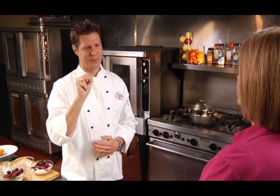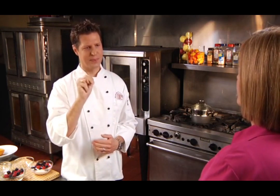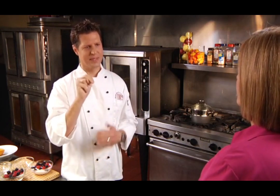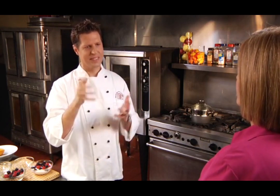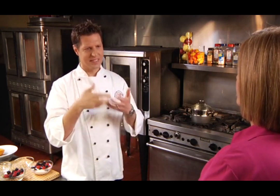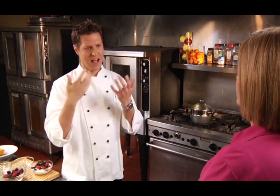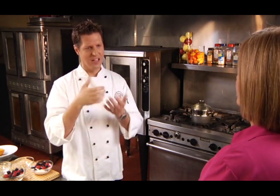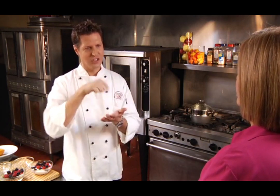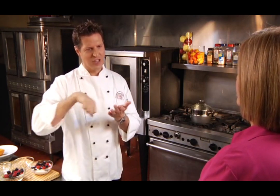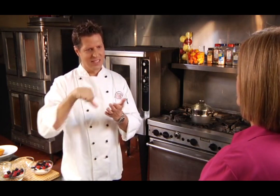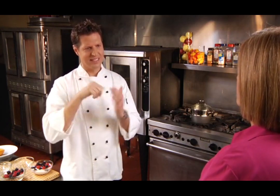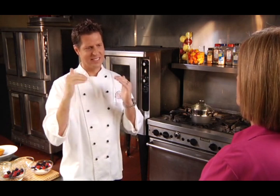group.